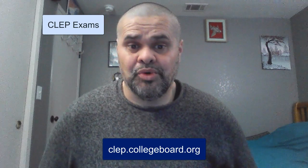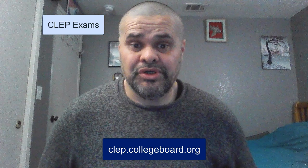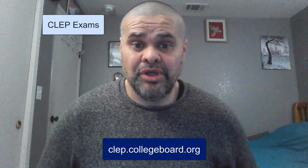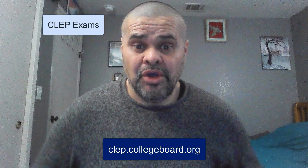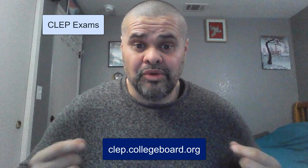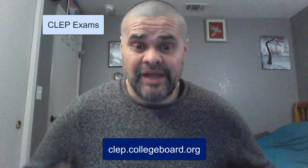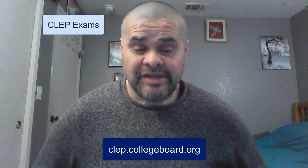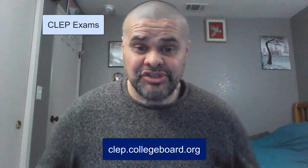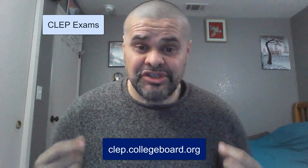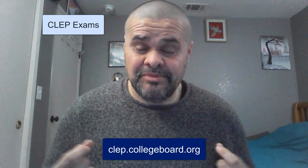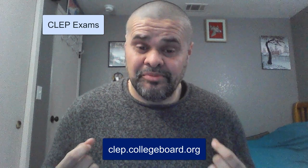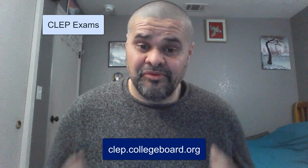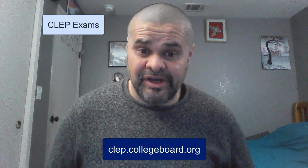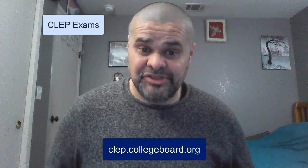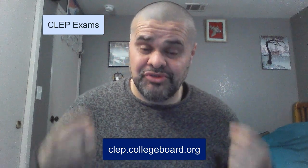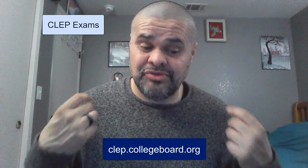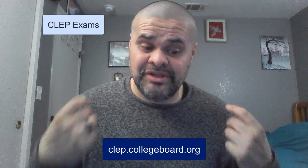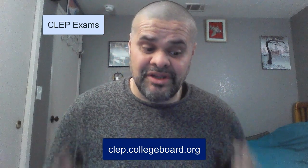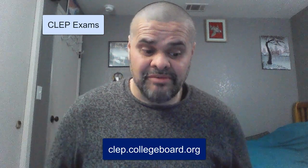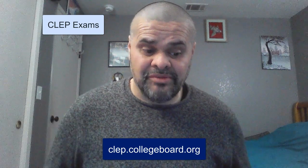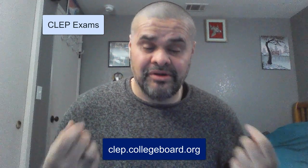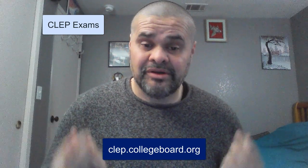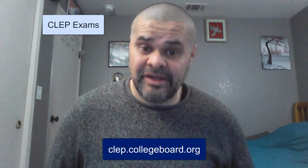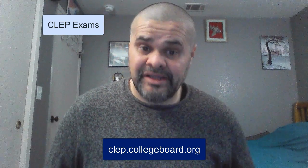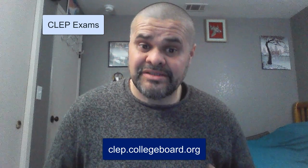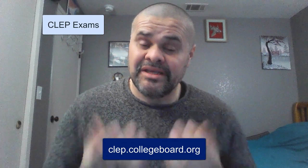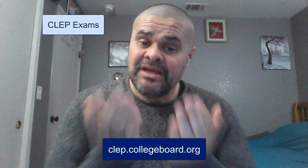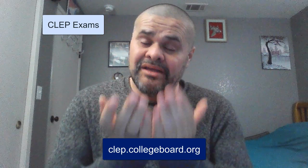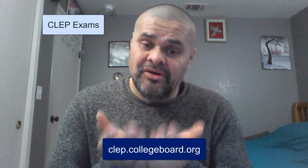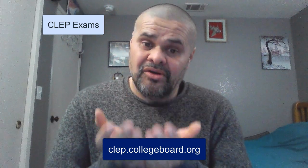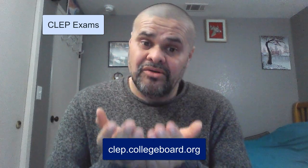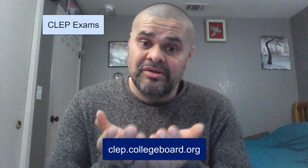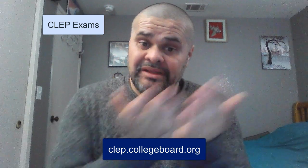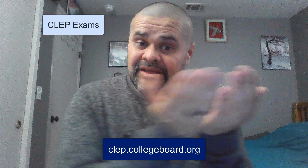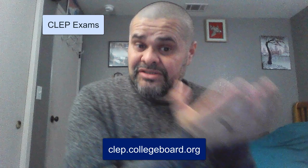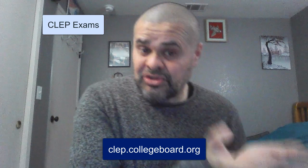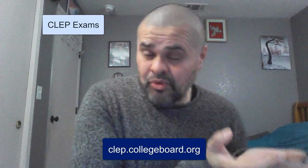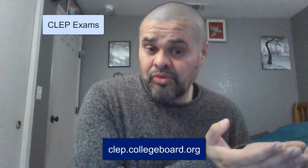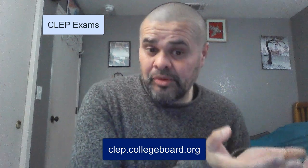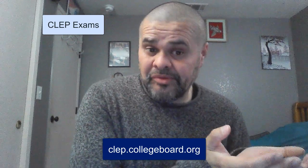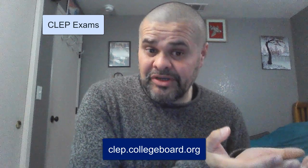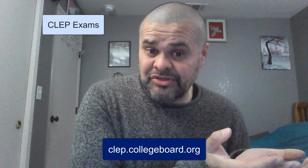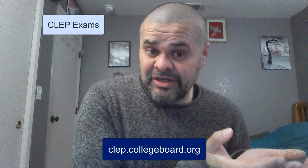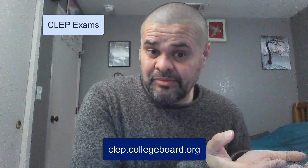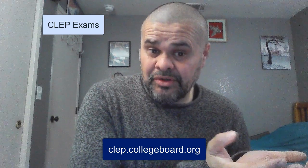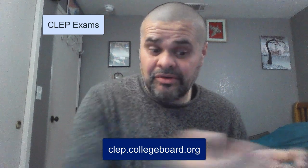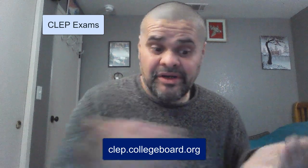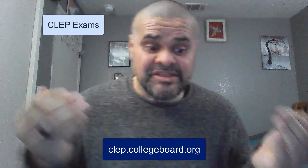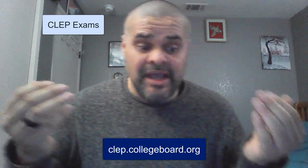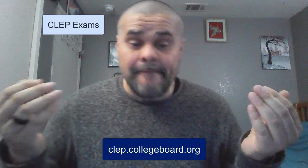Board, will actually provide you the number of credits, or the school will provide you the number of credits, but